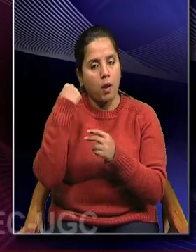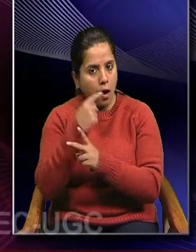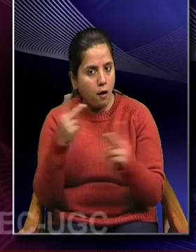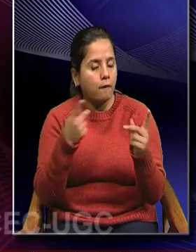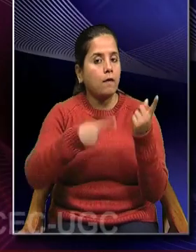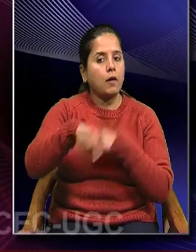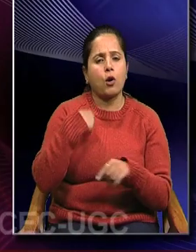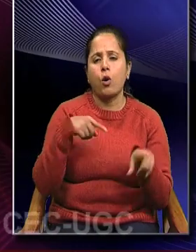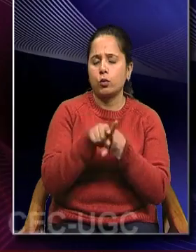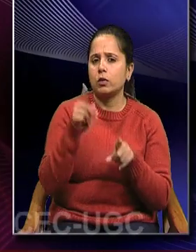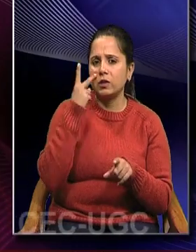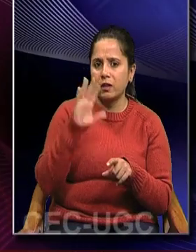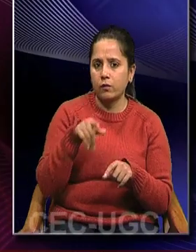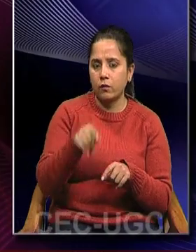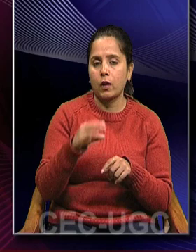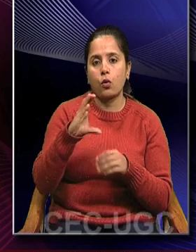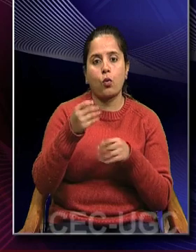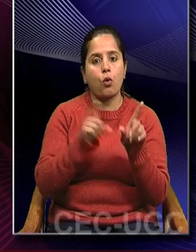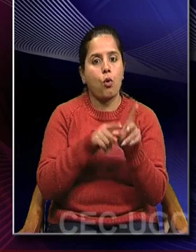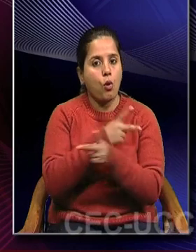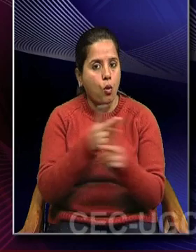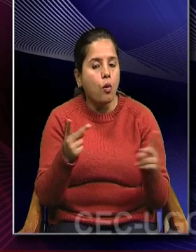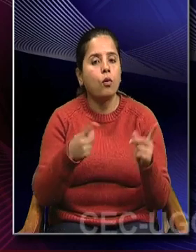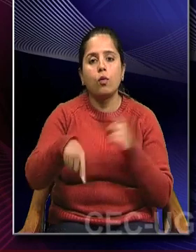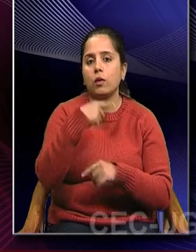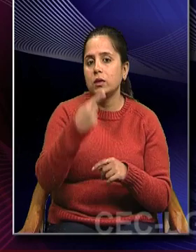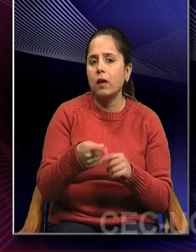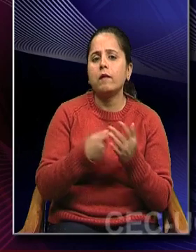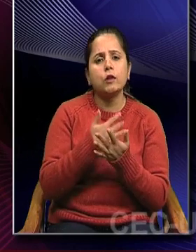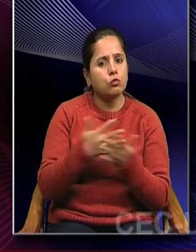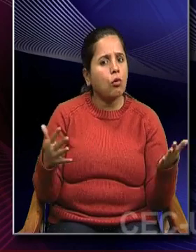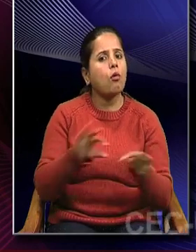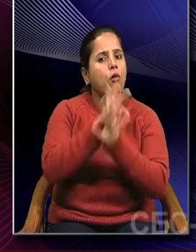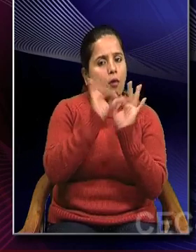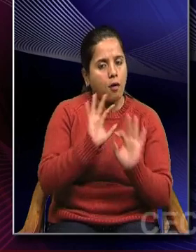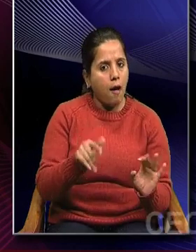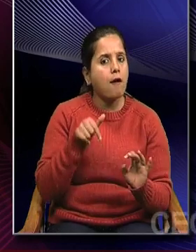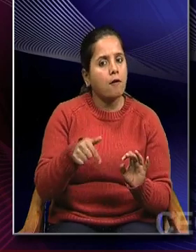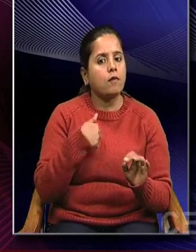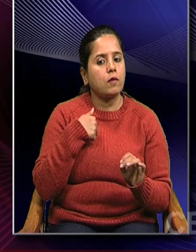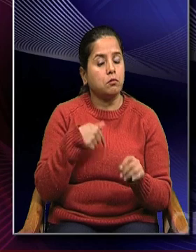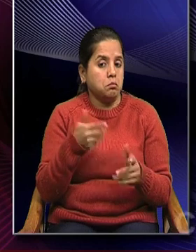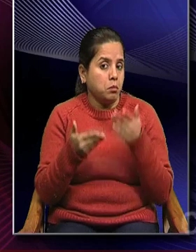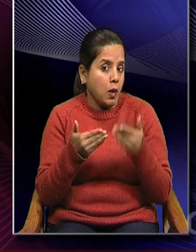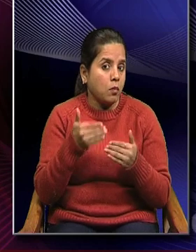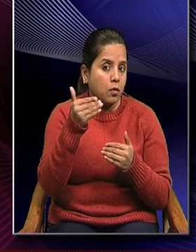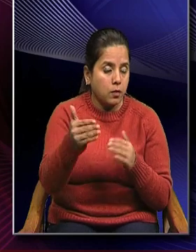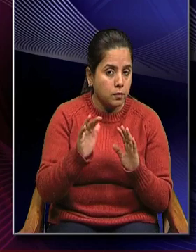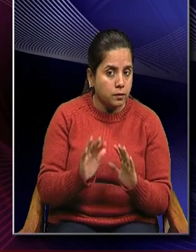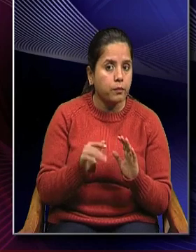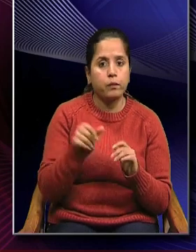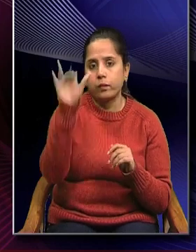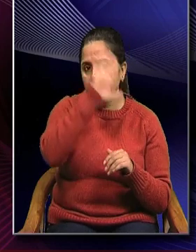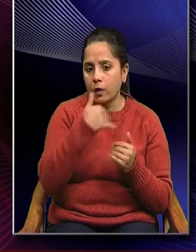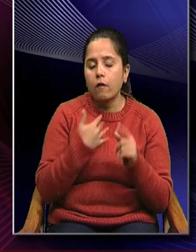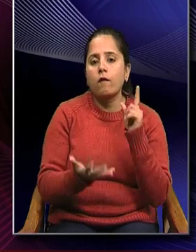see that many of the colonies they had those kinds of resources as well. Especially India,